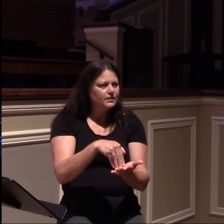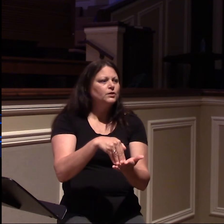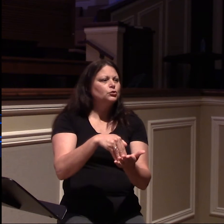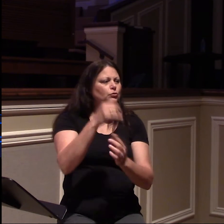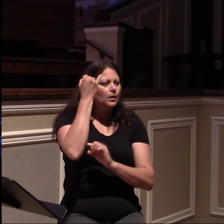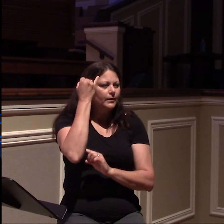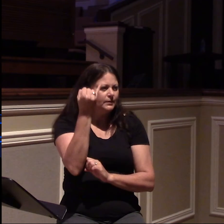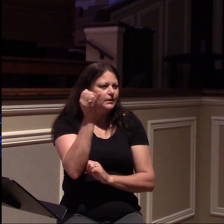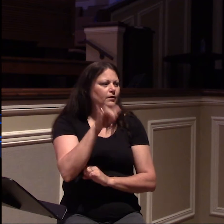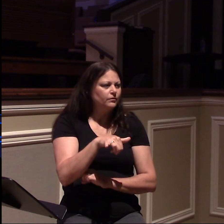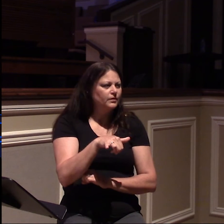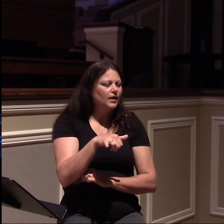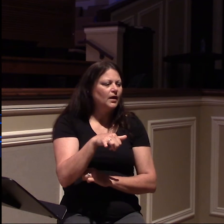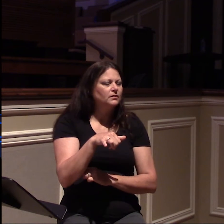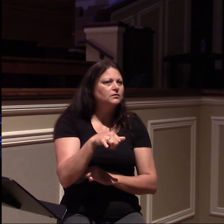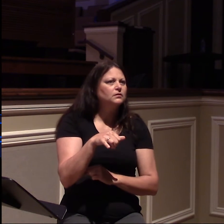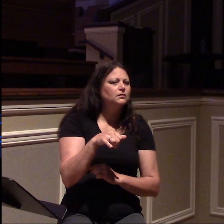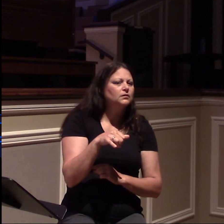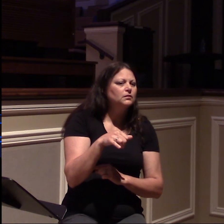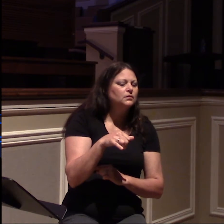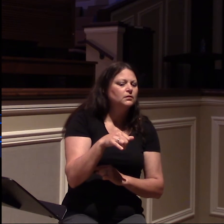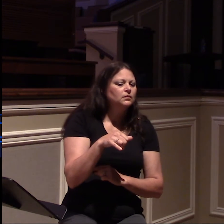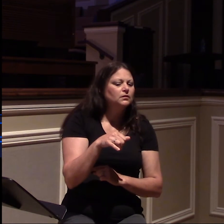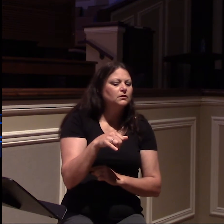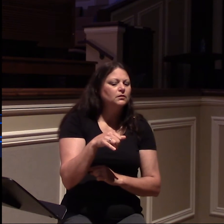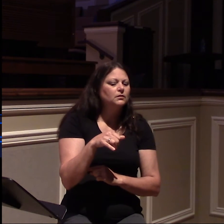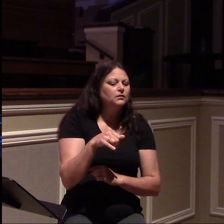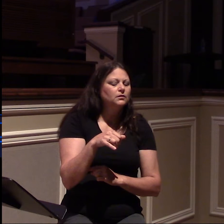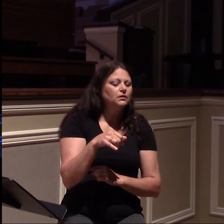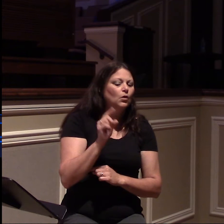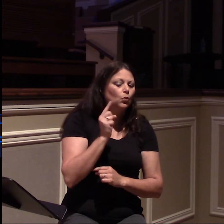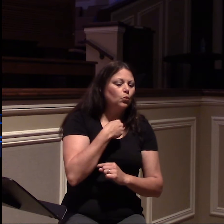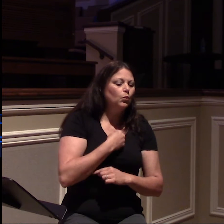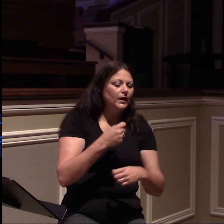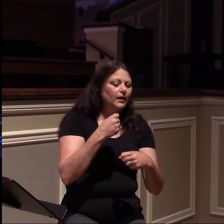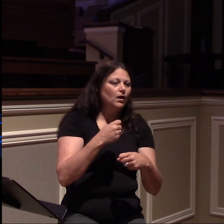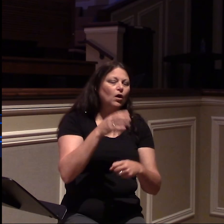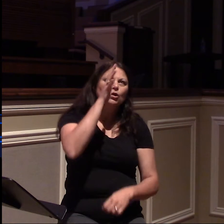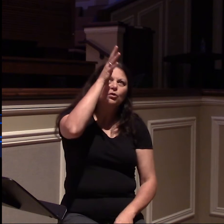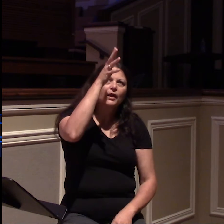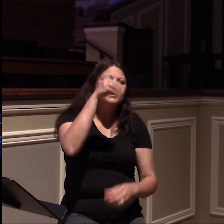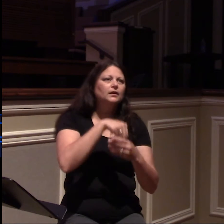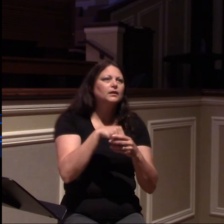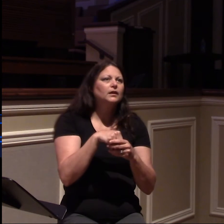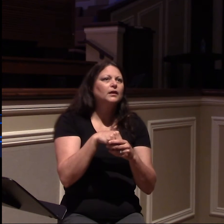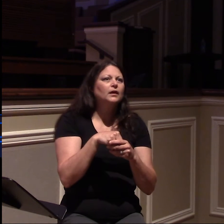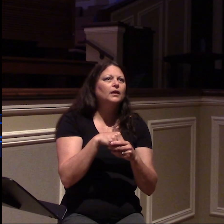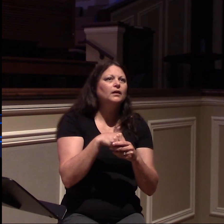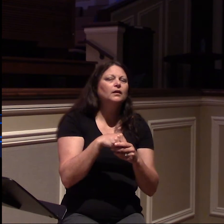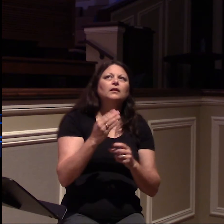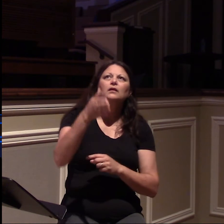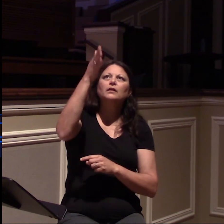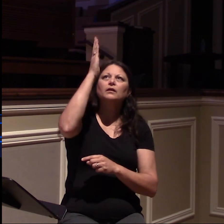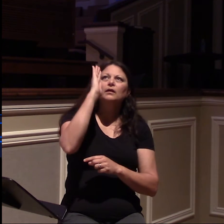1 verses 27 and 28, is that we are made in the image of God. If you want to know what the Bible says about what we are and who